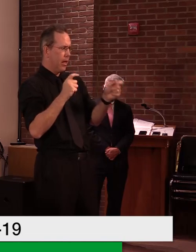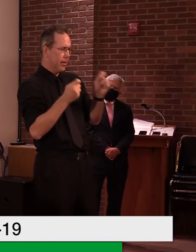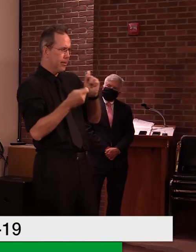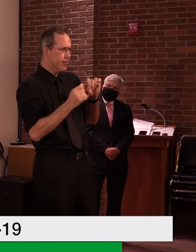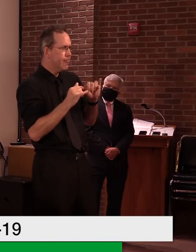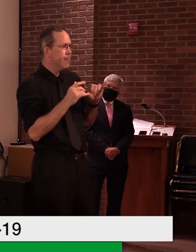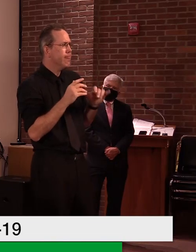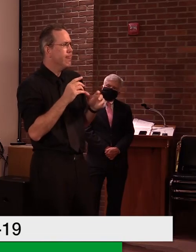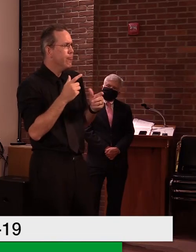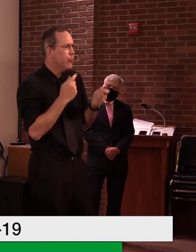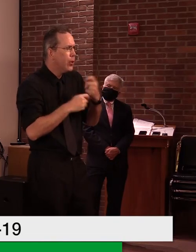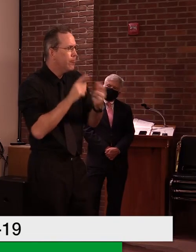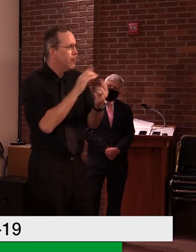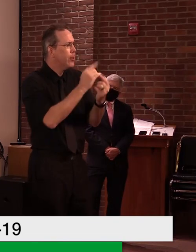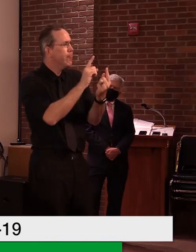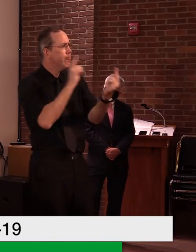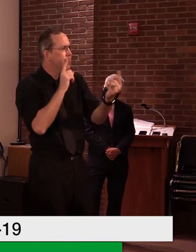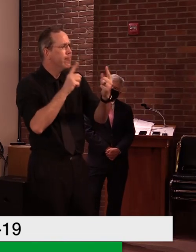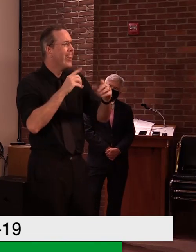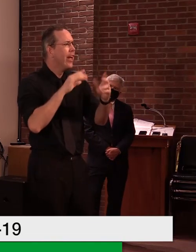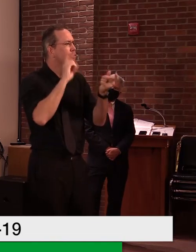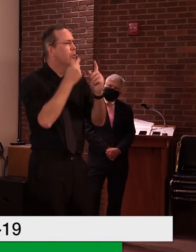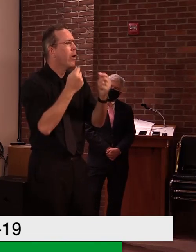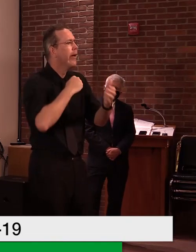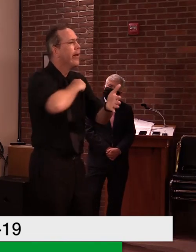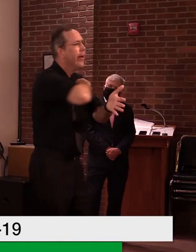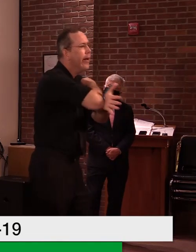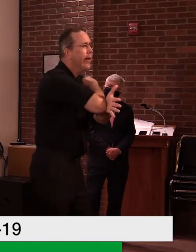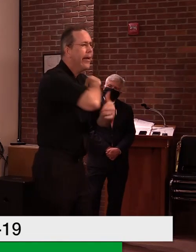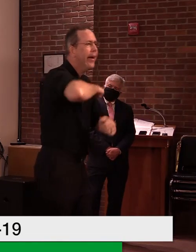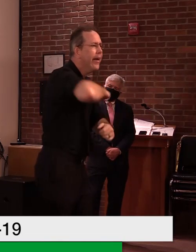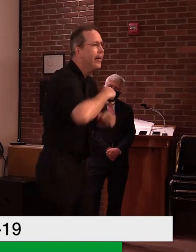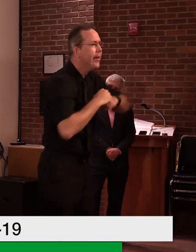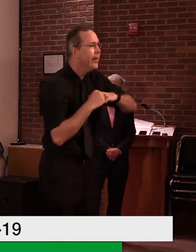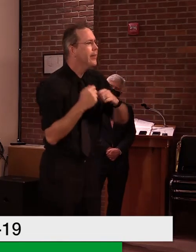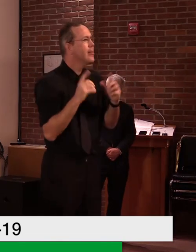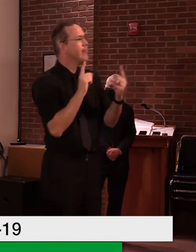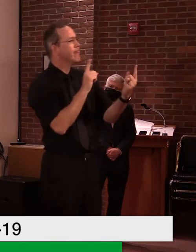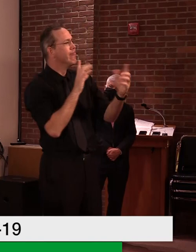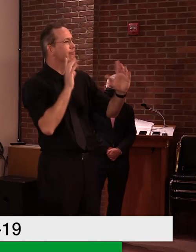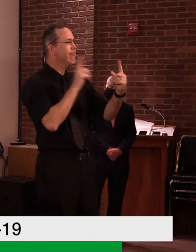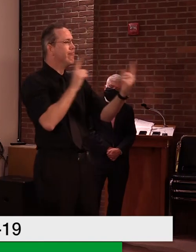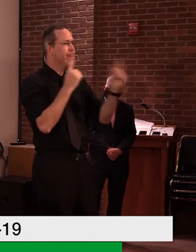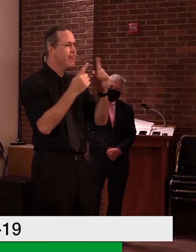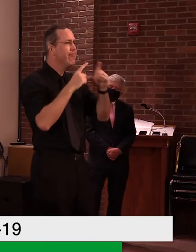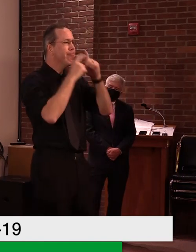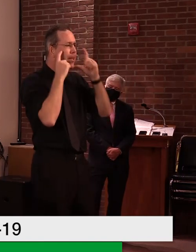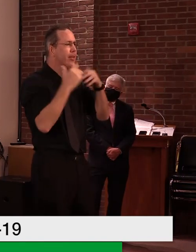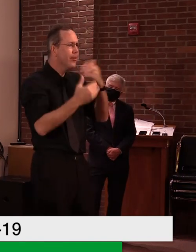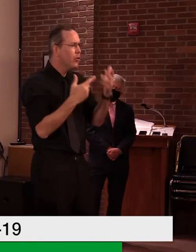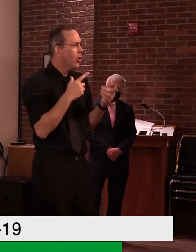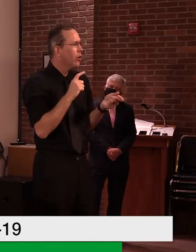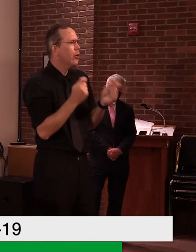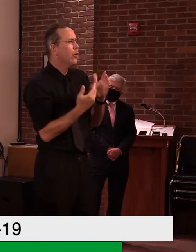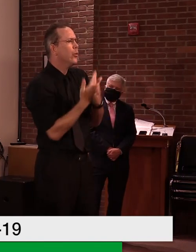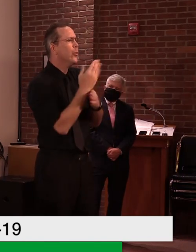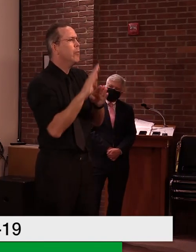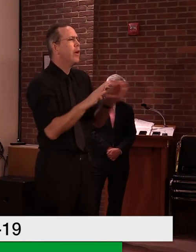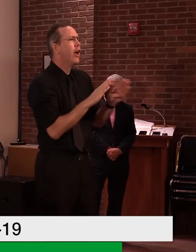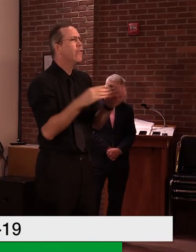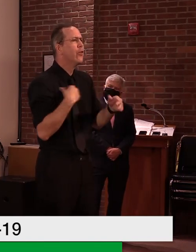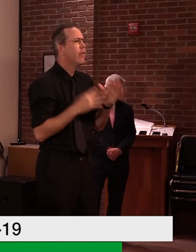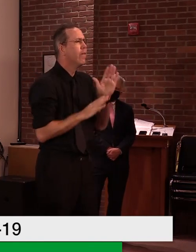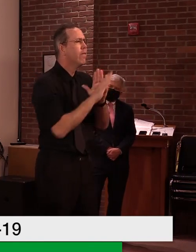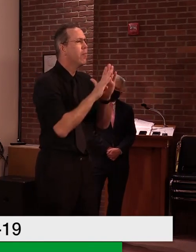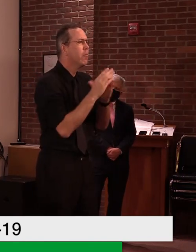masks is something that is a little bit more difficult, as we've seen again across the country and seen how